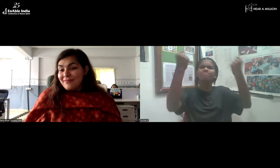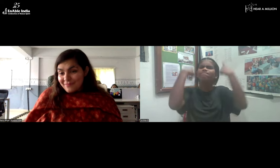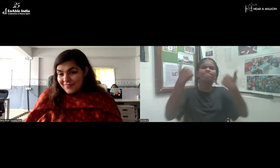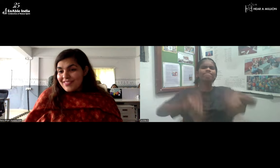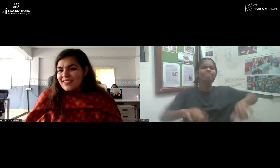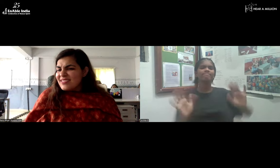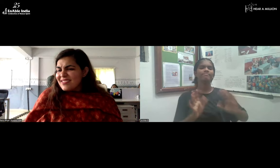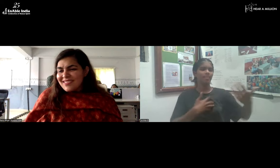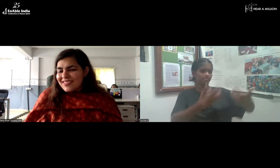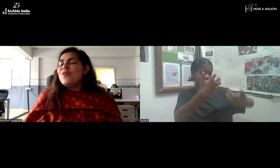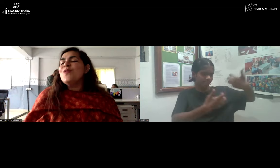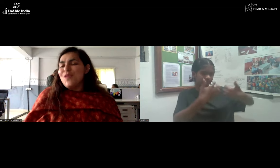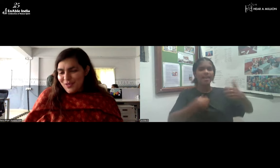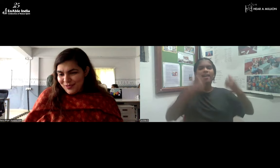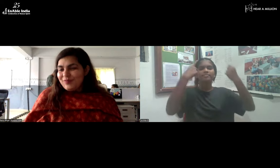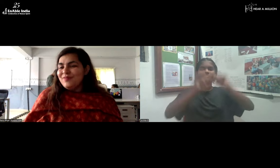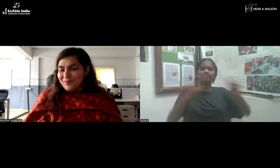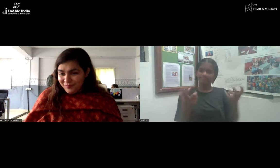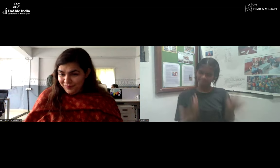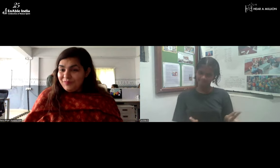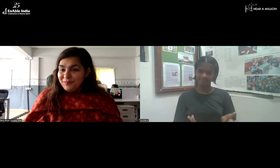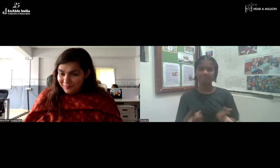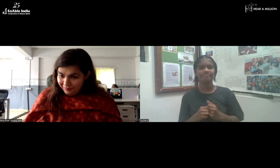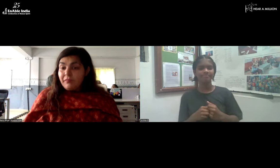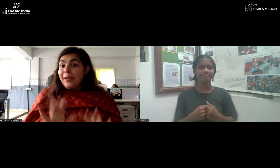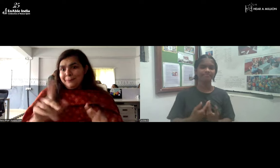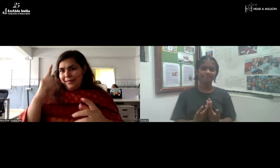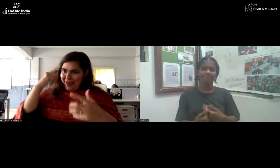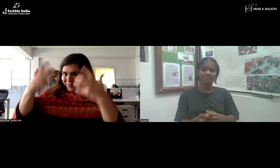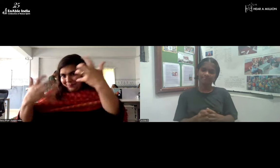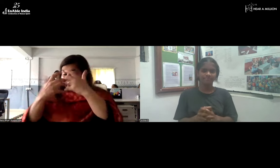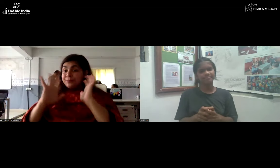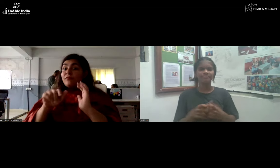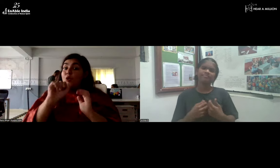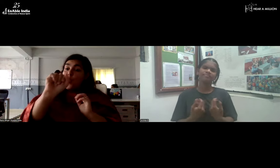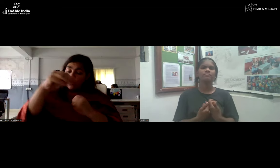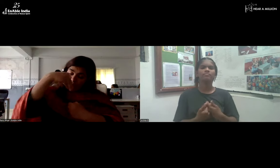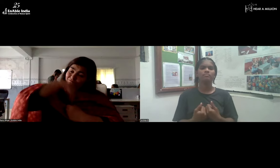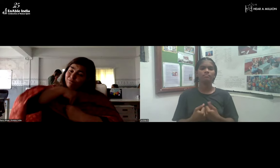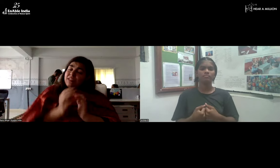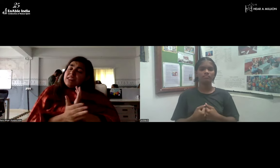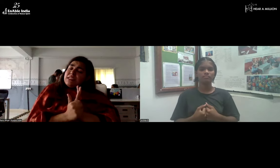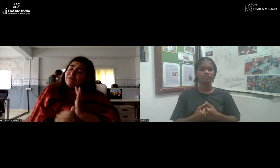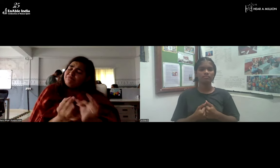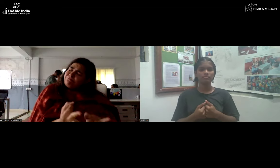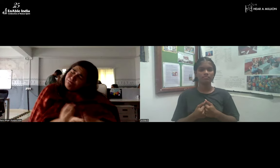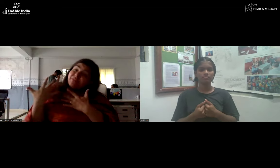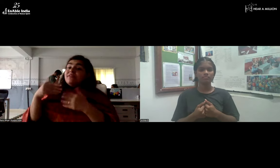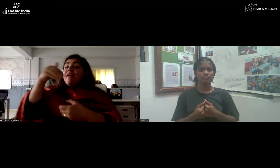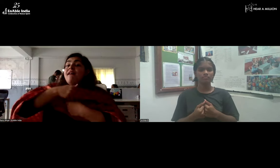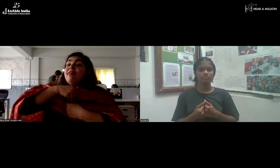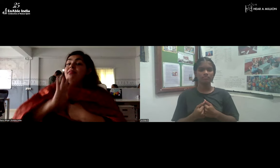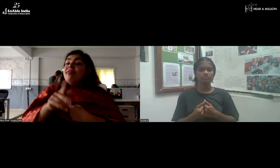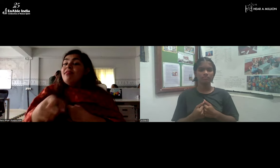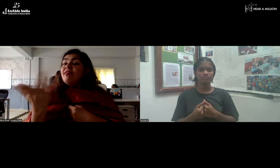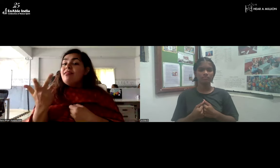be on par so that they can have access to technology. I hope that we can have a deaf leader as you, PM, in